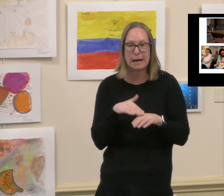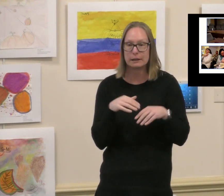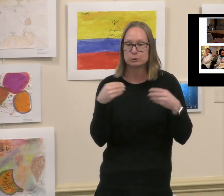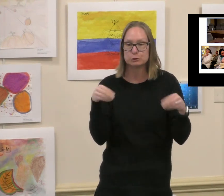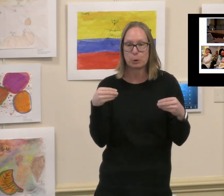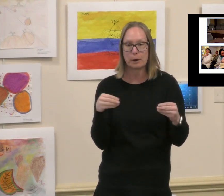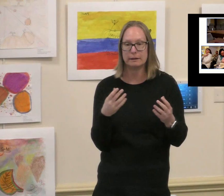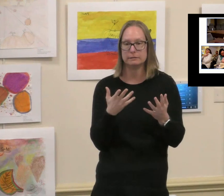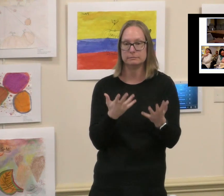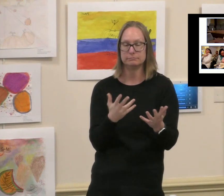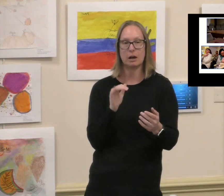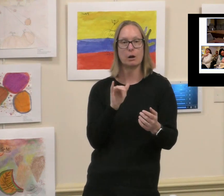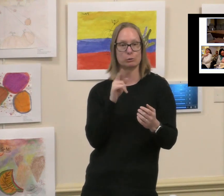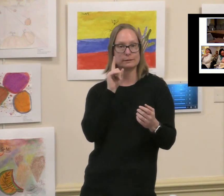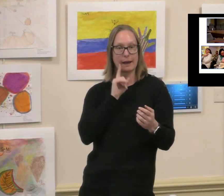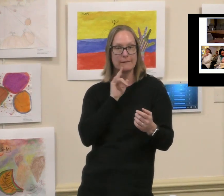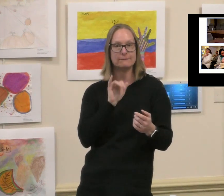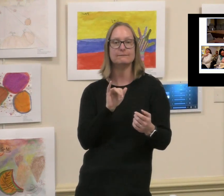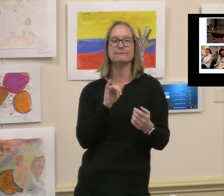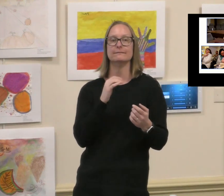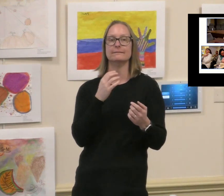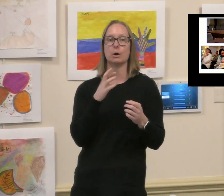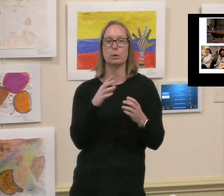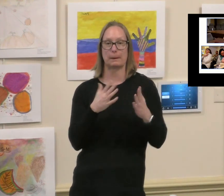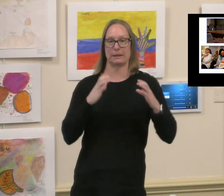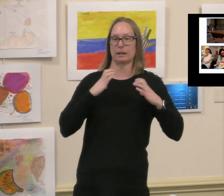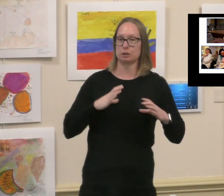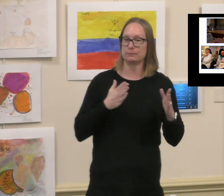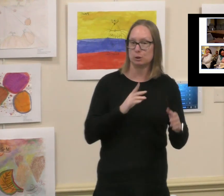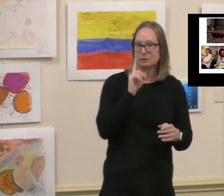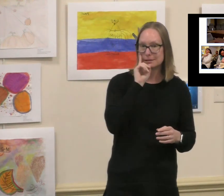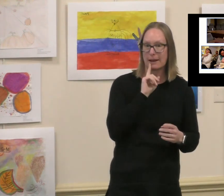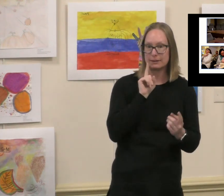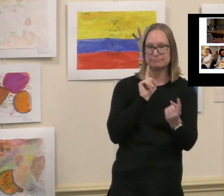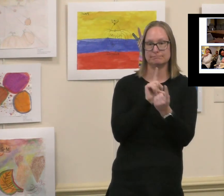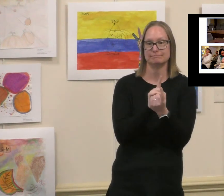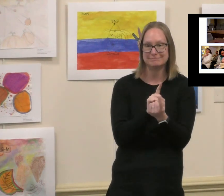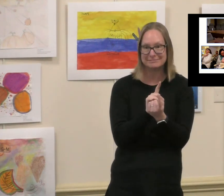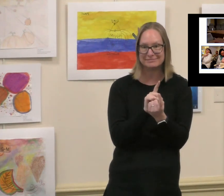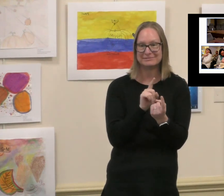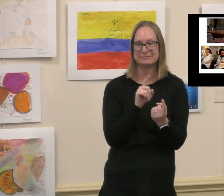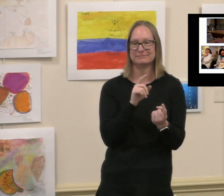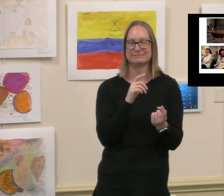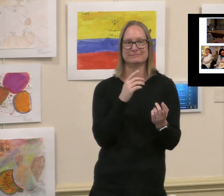you might meet a deaf cashier at a store, or maybe a customer who's deaf,